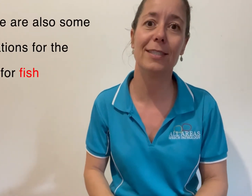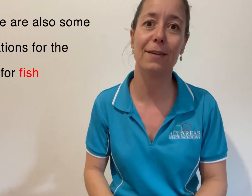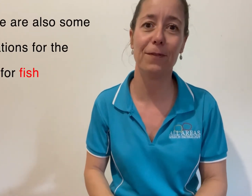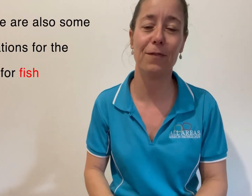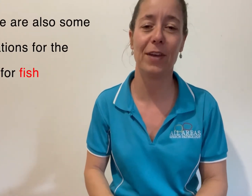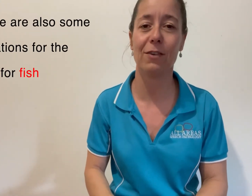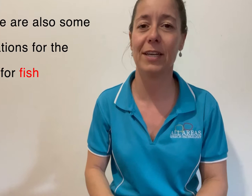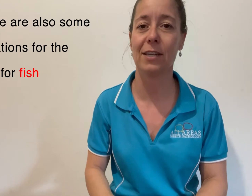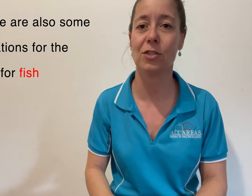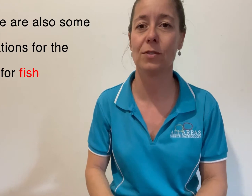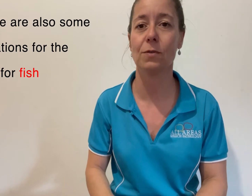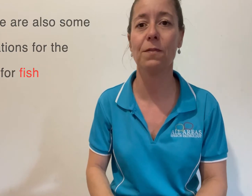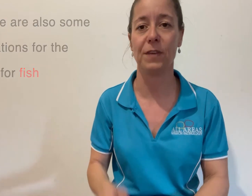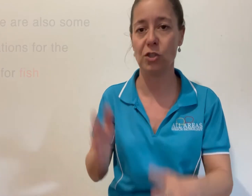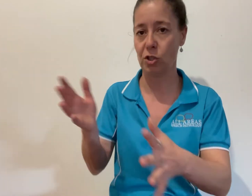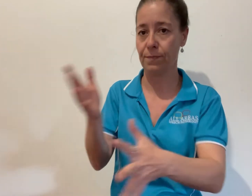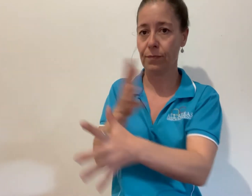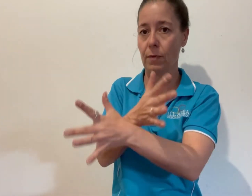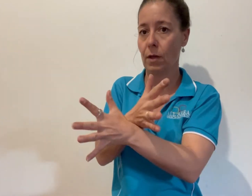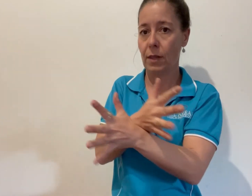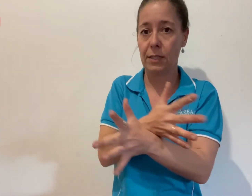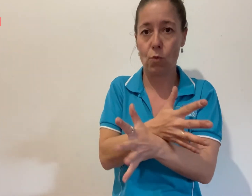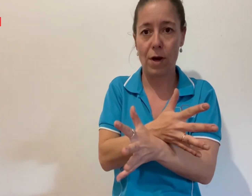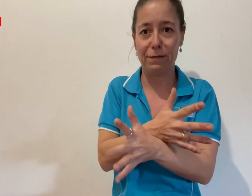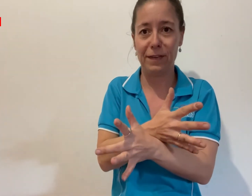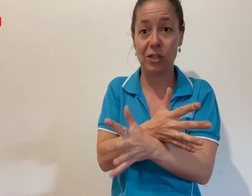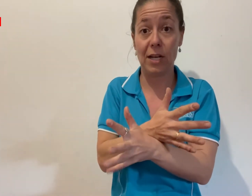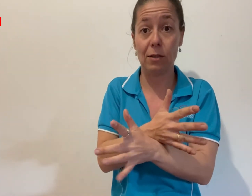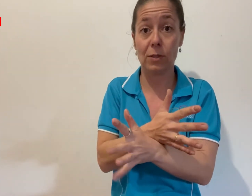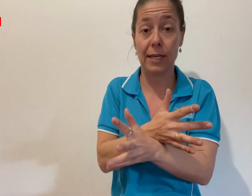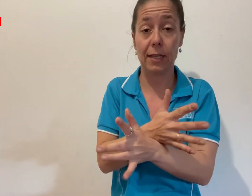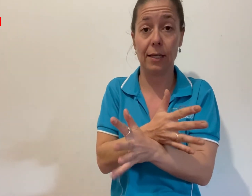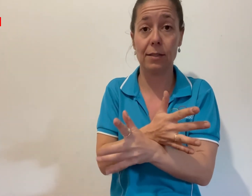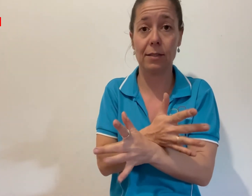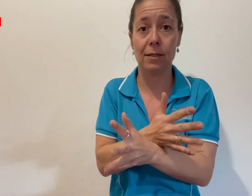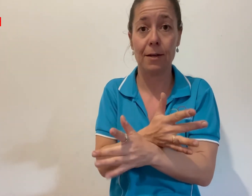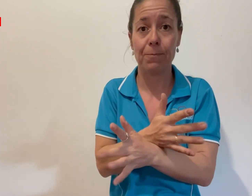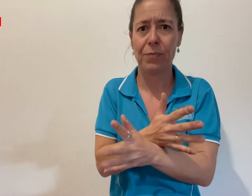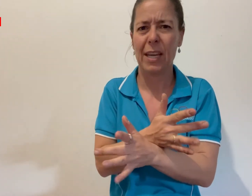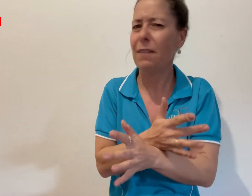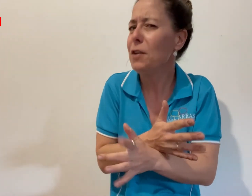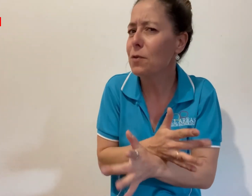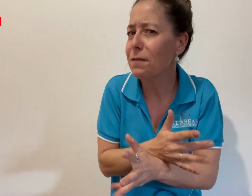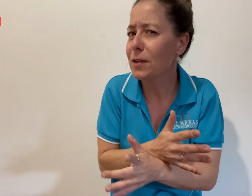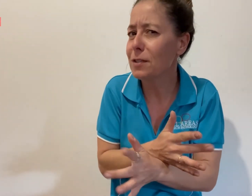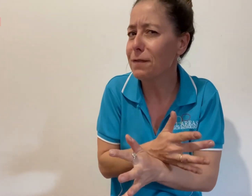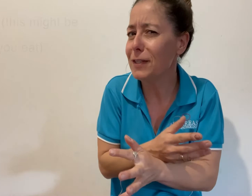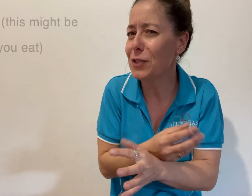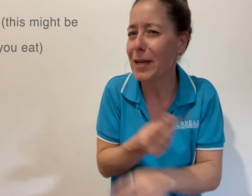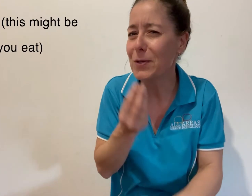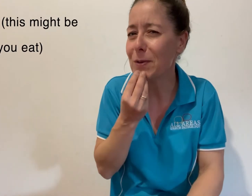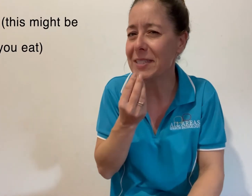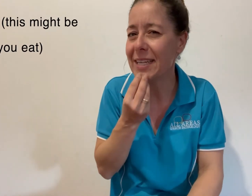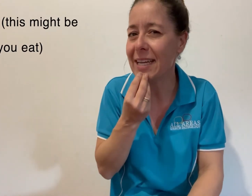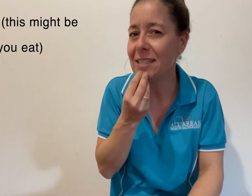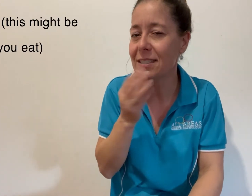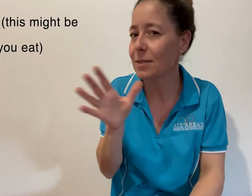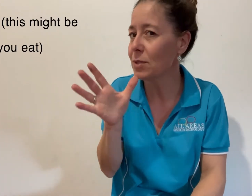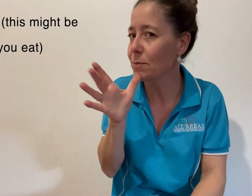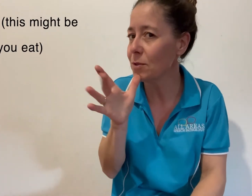different variations on fish. There's one fish that looks like this. If you're referring to fish that you're going to eat, sometimes you'll see it